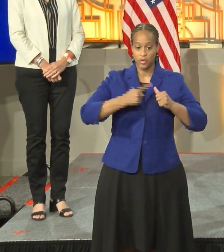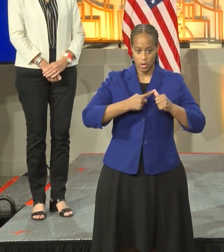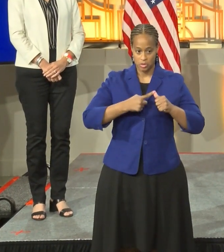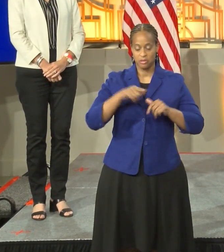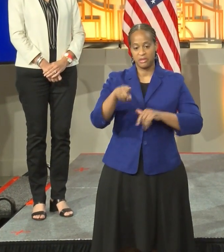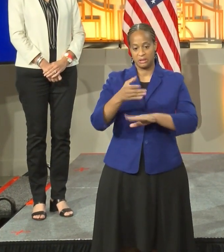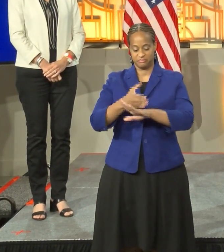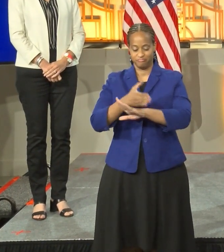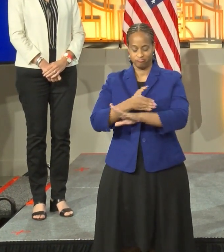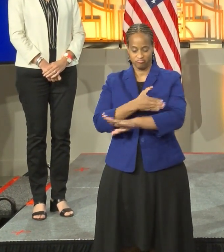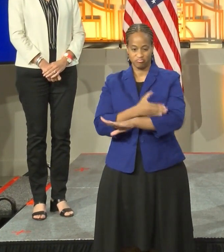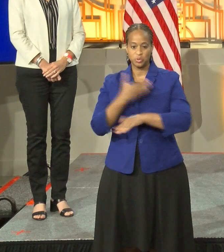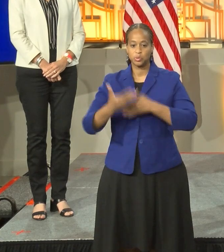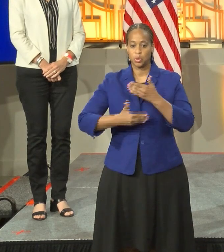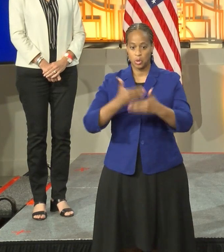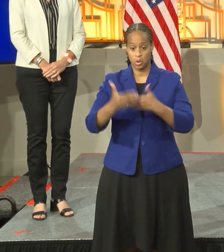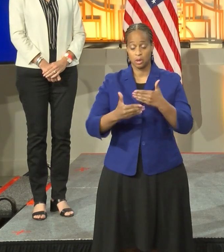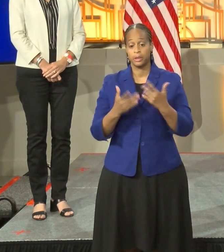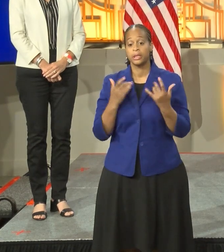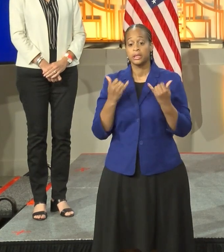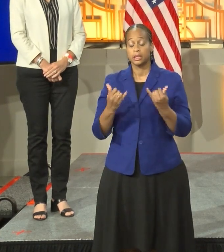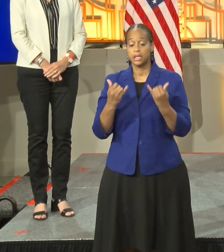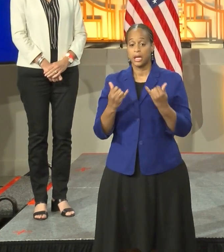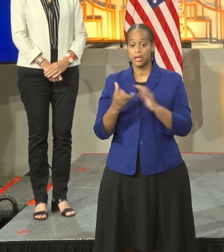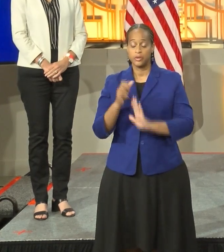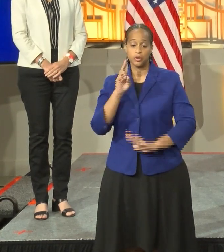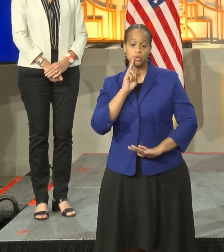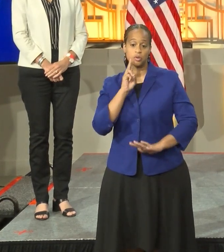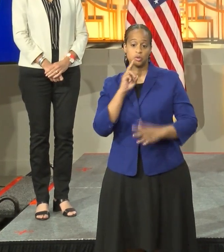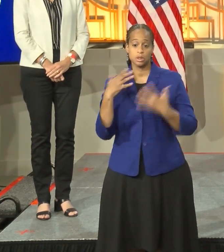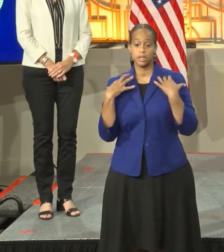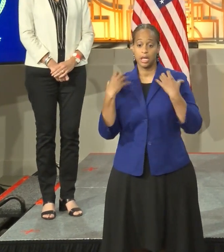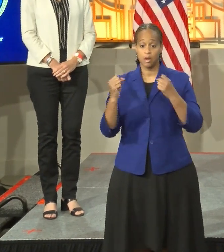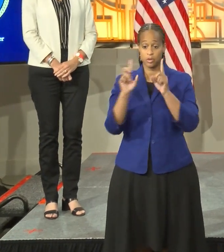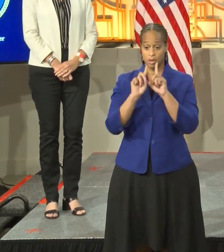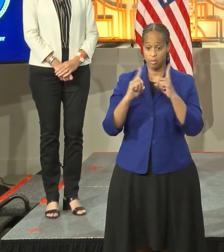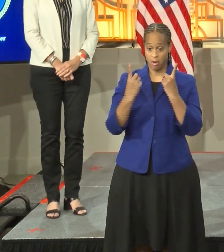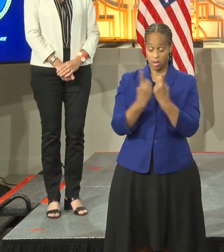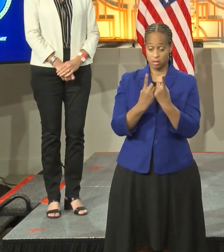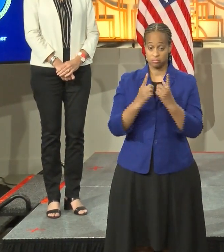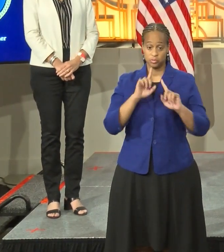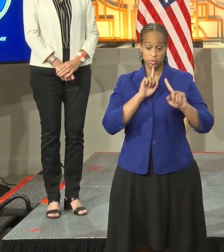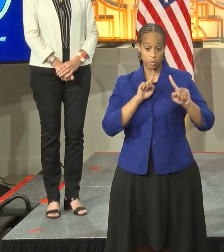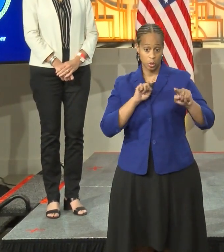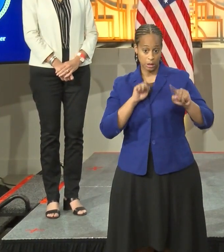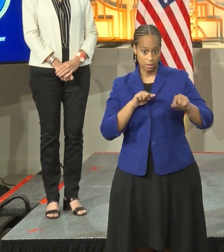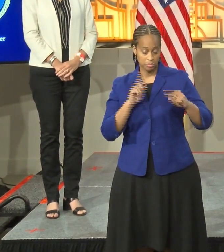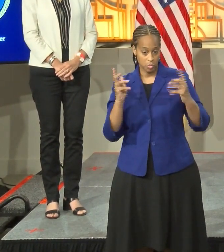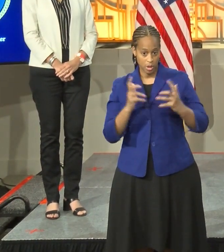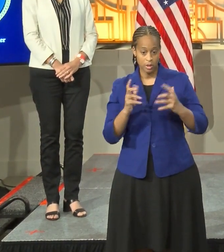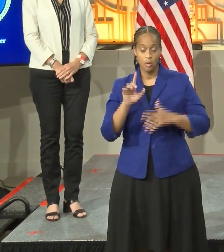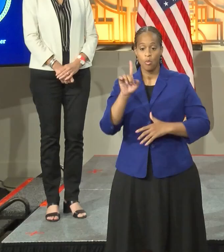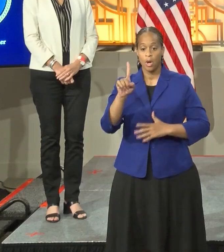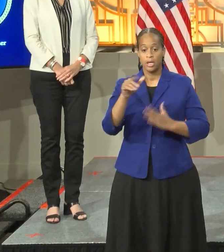we go along. Today, the Houston Health Department is reporting